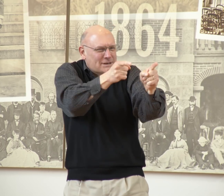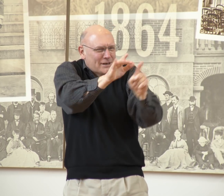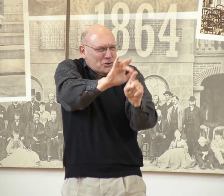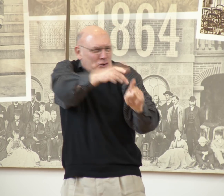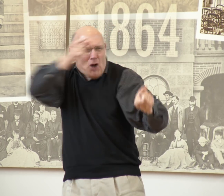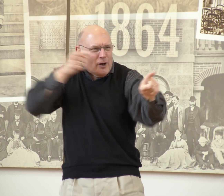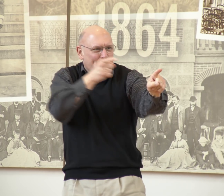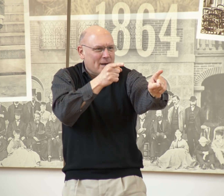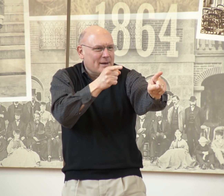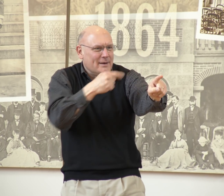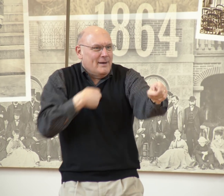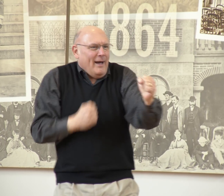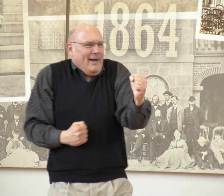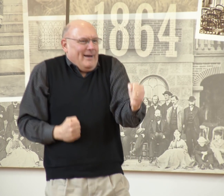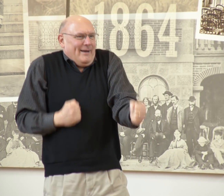was Bernard,